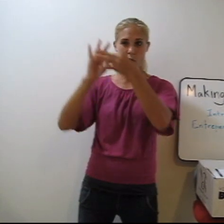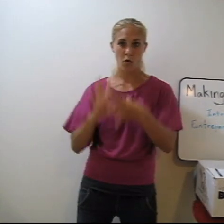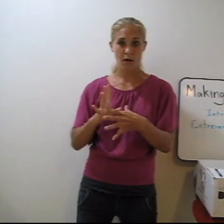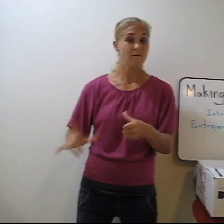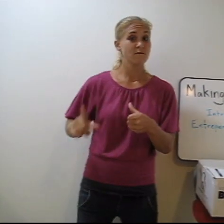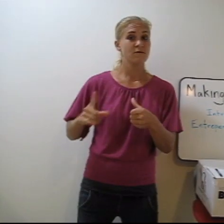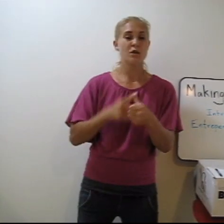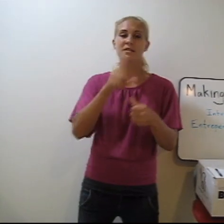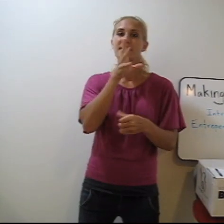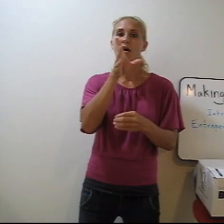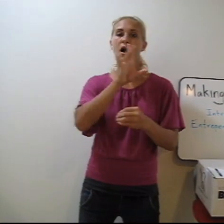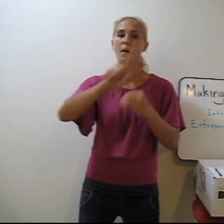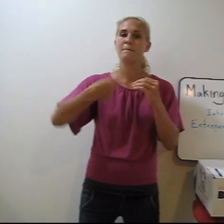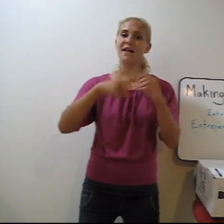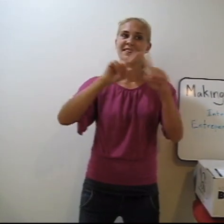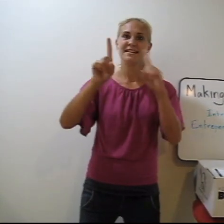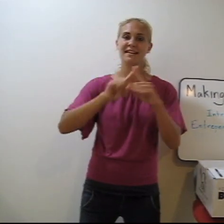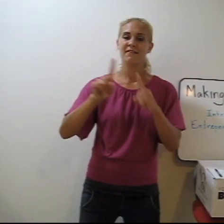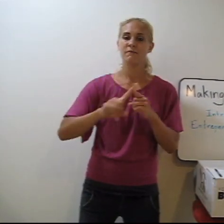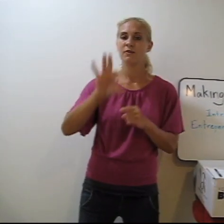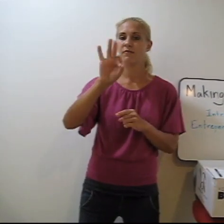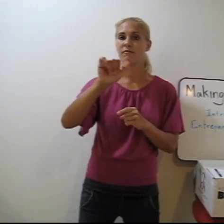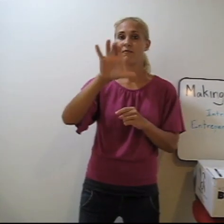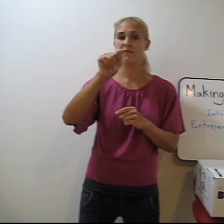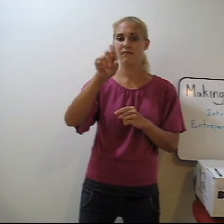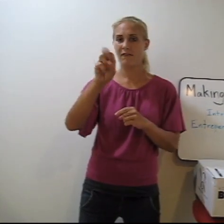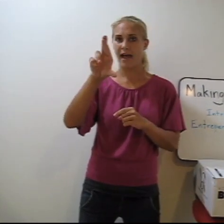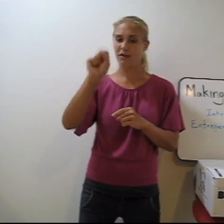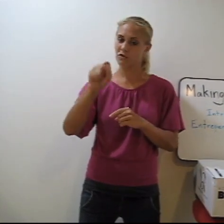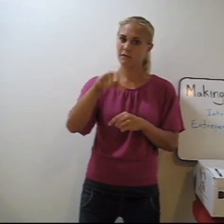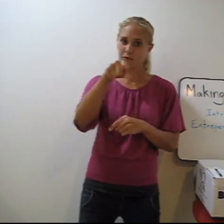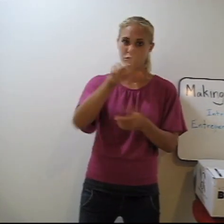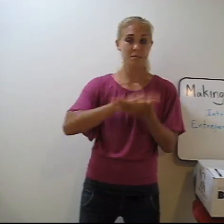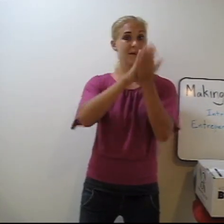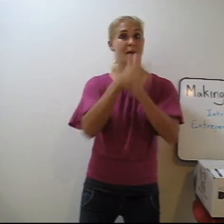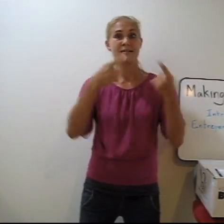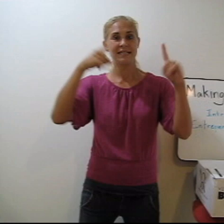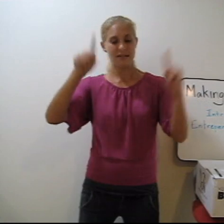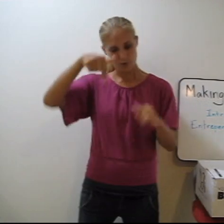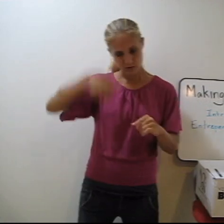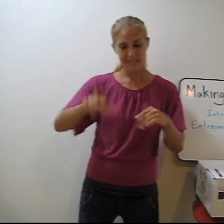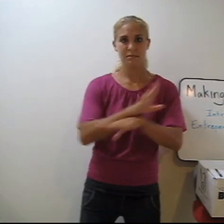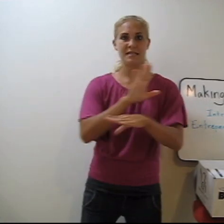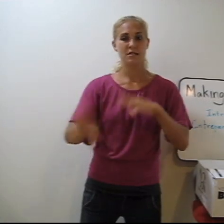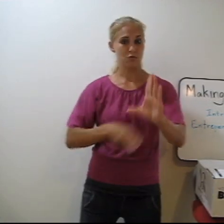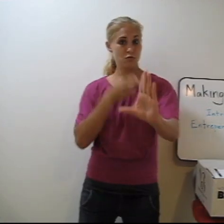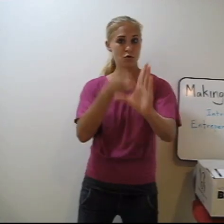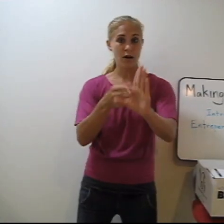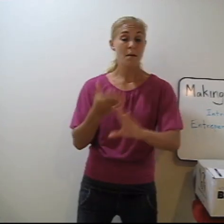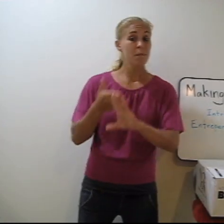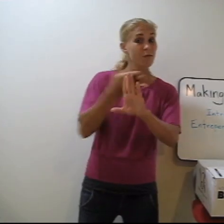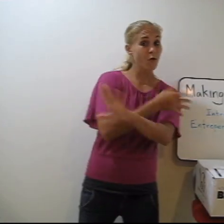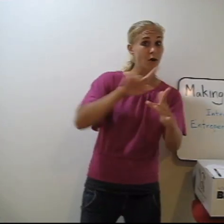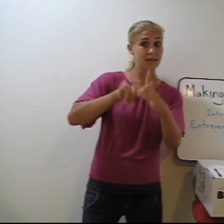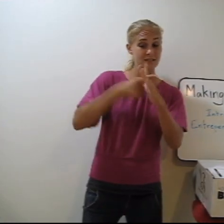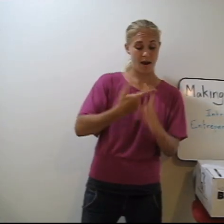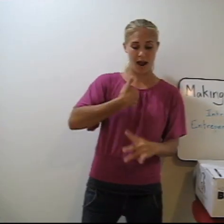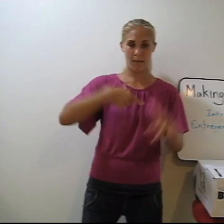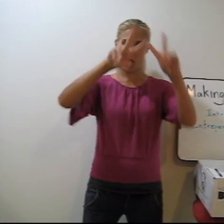about the variables involved in your being successful in the business you decided to join. Before I start anything, I like to evaluate all the variable